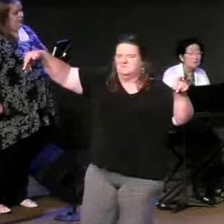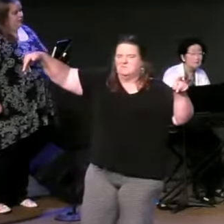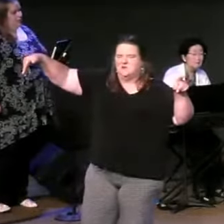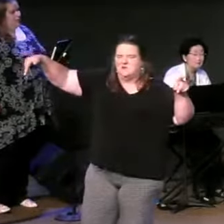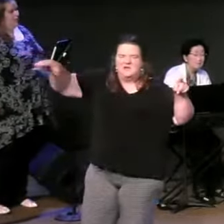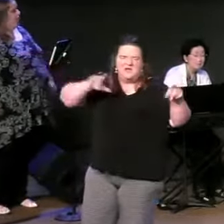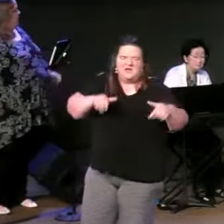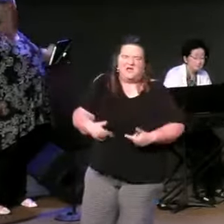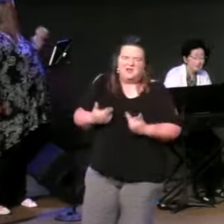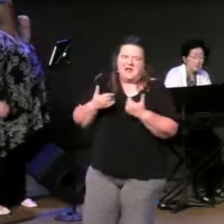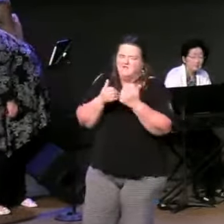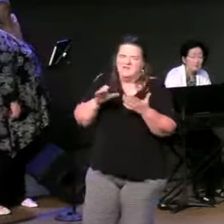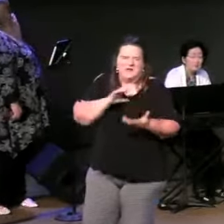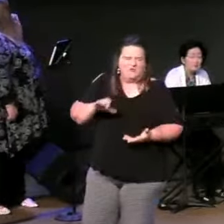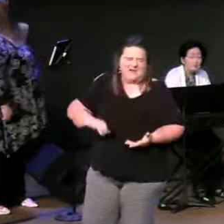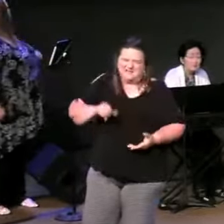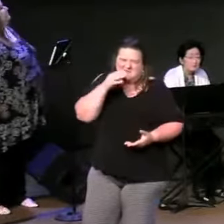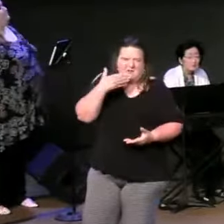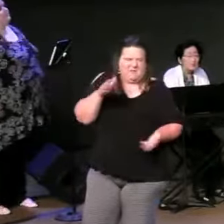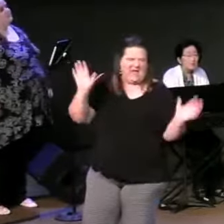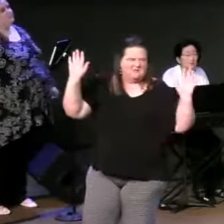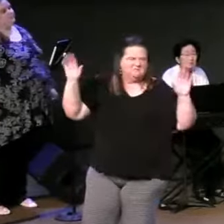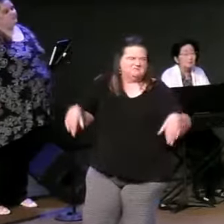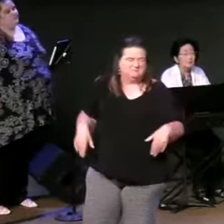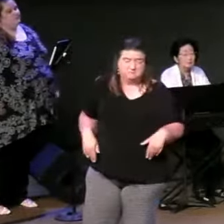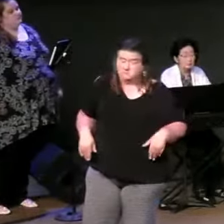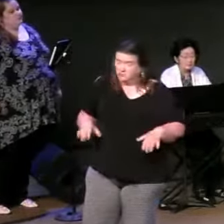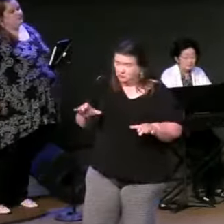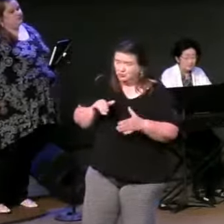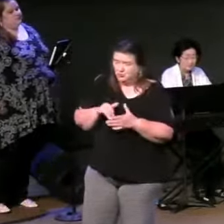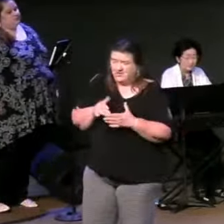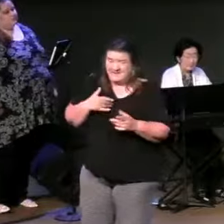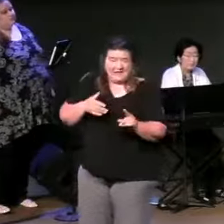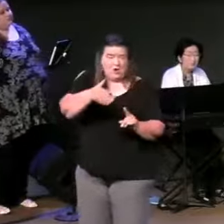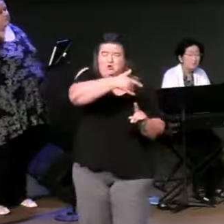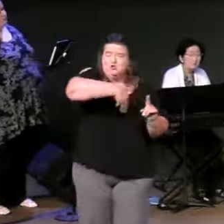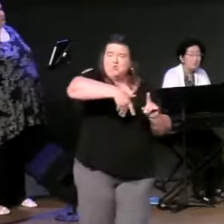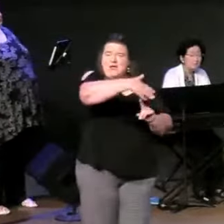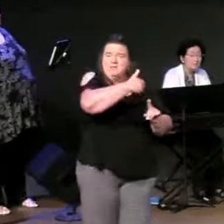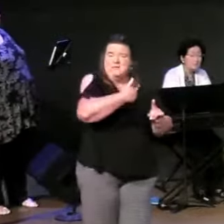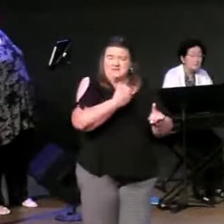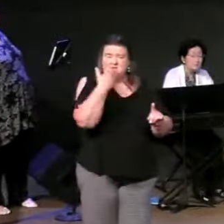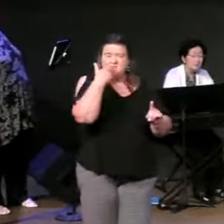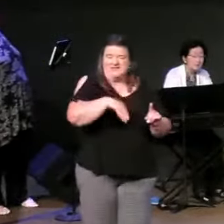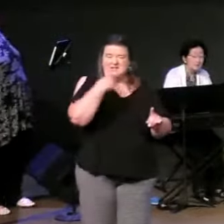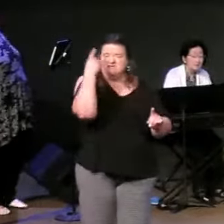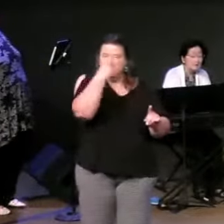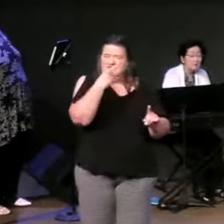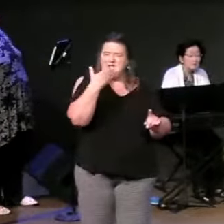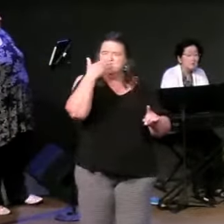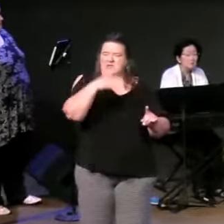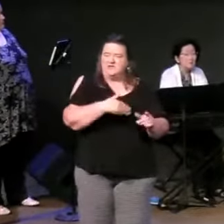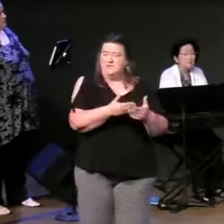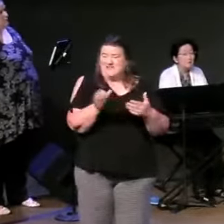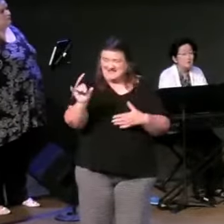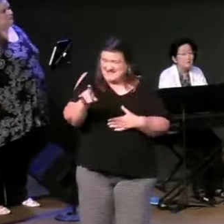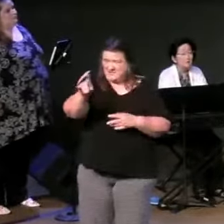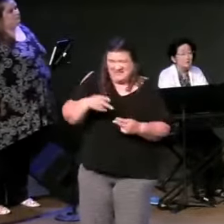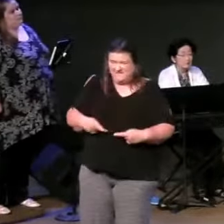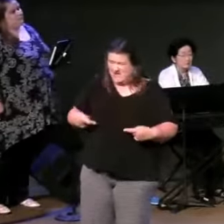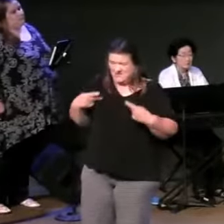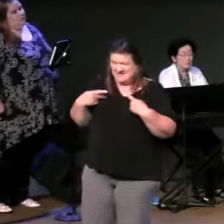without him is better. And in doing so, I surrounded myself with evil thoughts, just like the Pharisees.